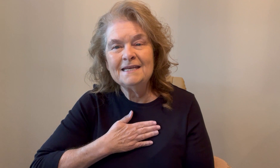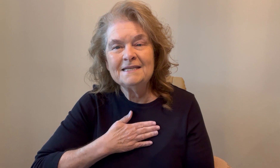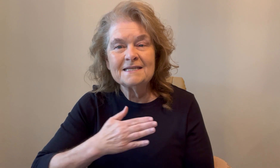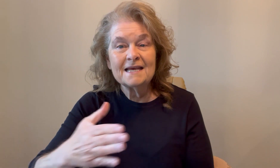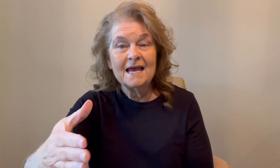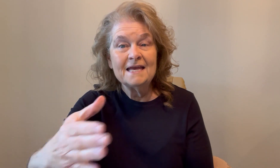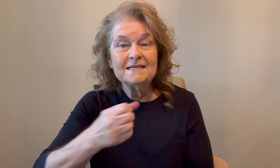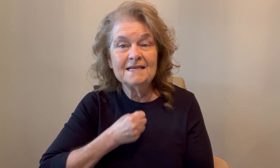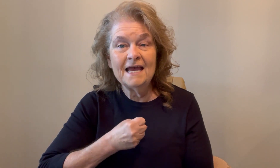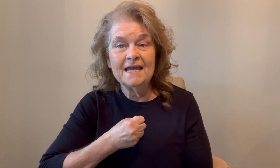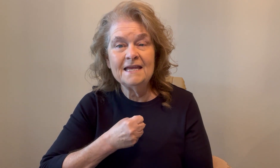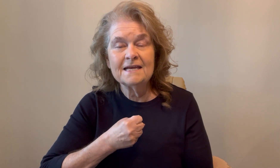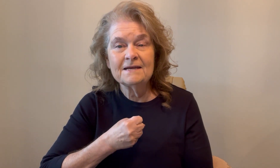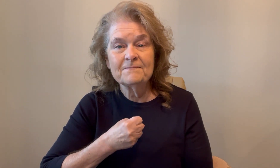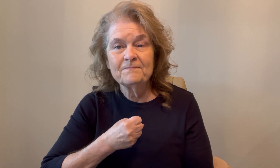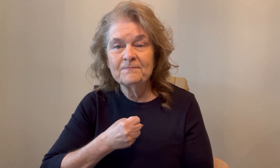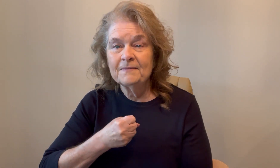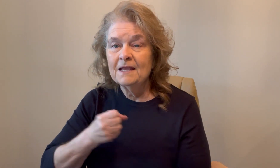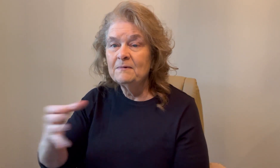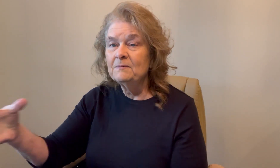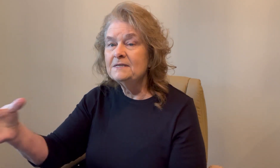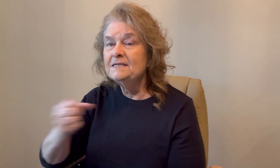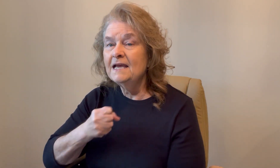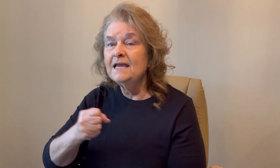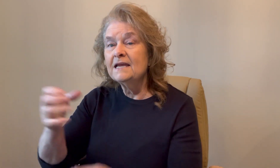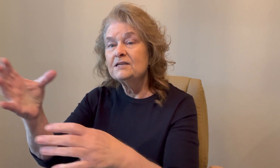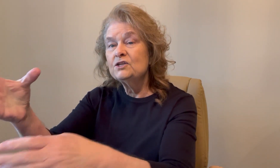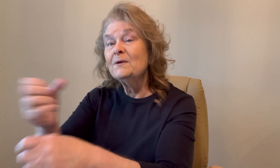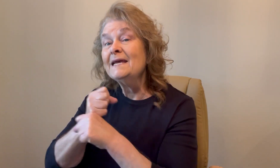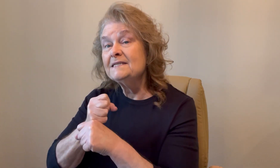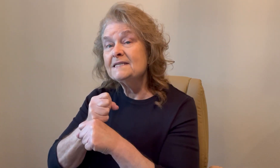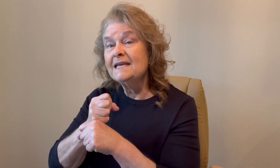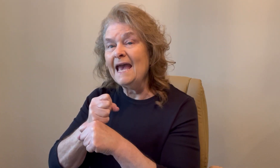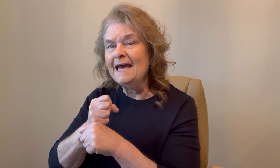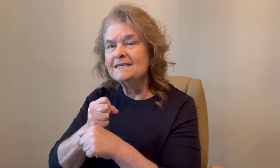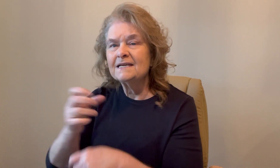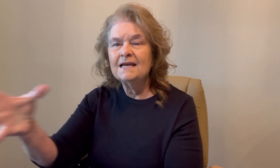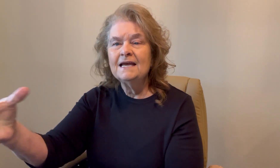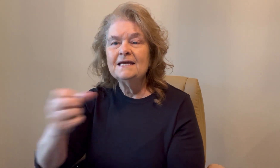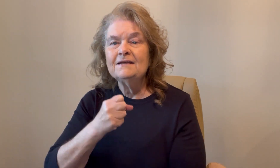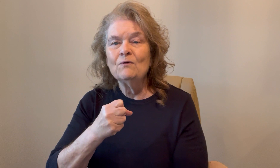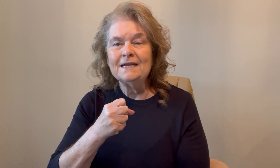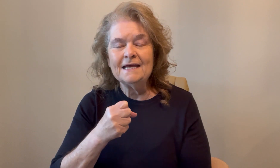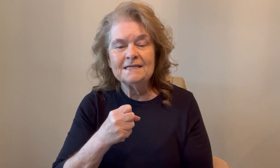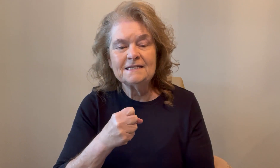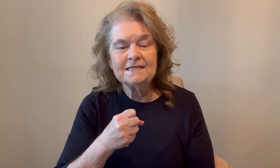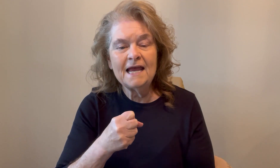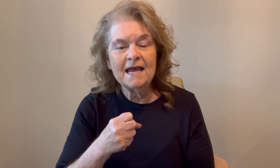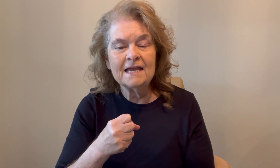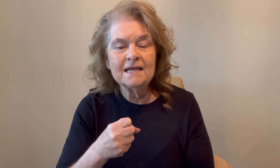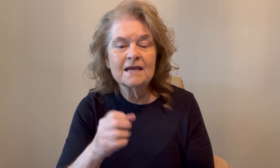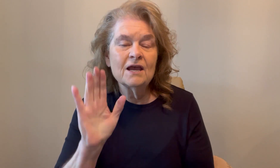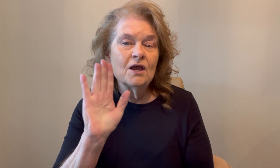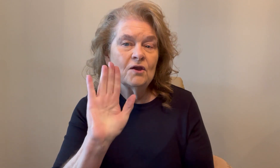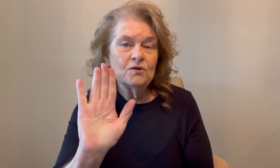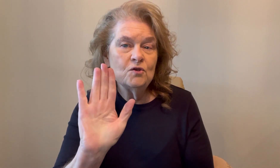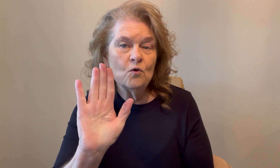Please take, remember take, 2 hands is get, 1 hand is take